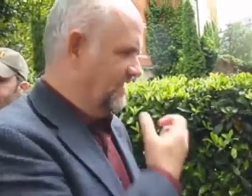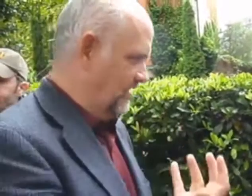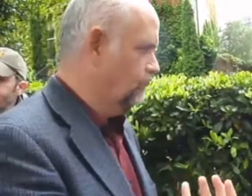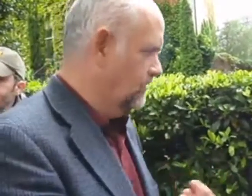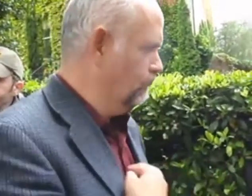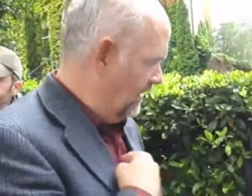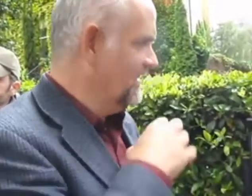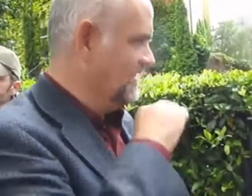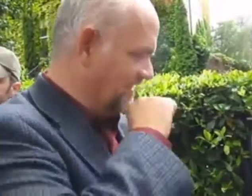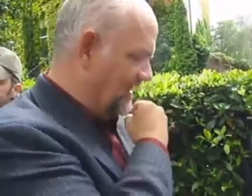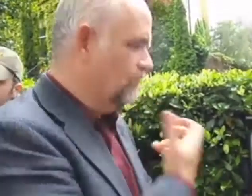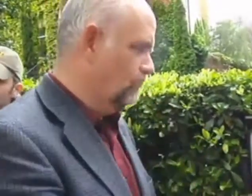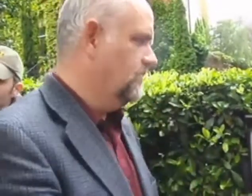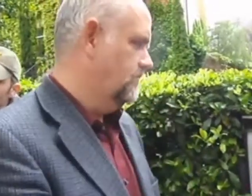send a registered letter to the ambassador then.